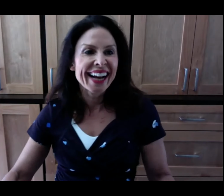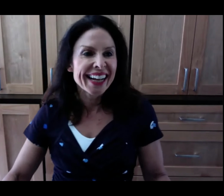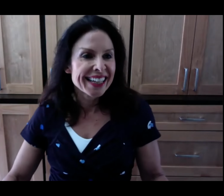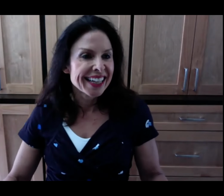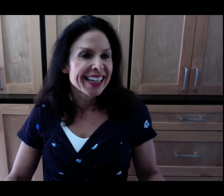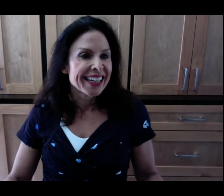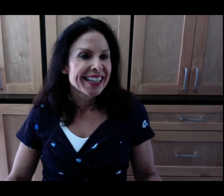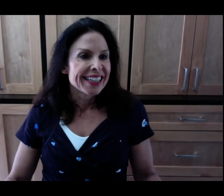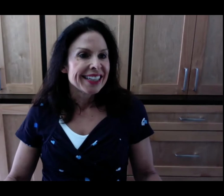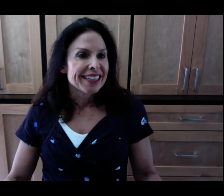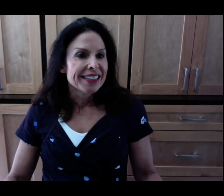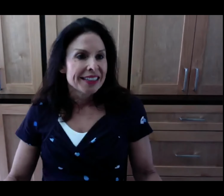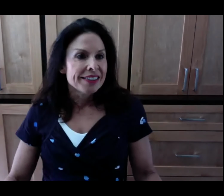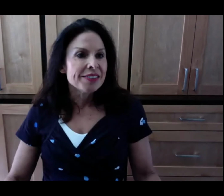Rufus, yes, you had a question?